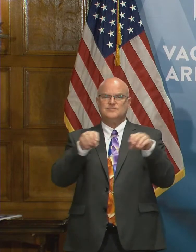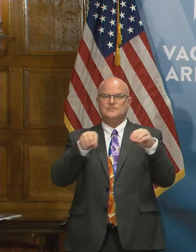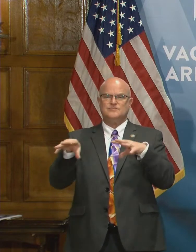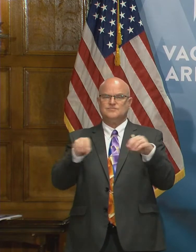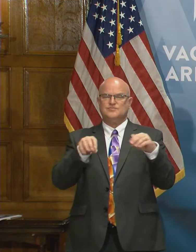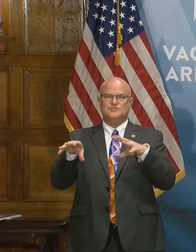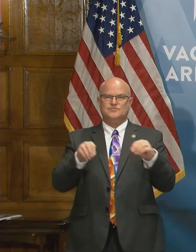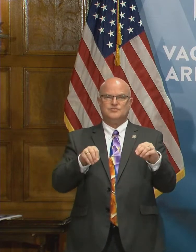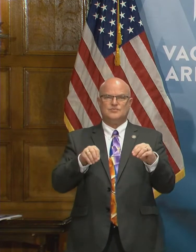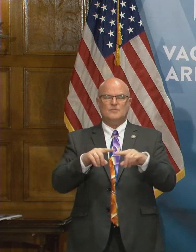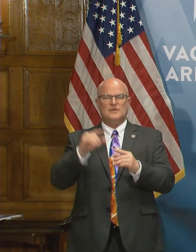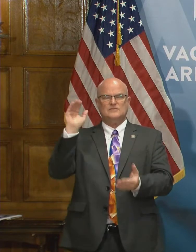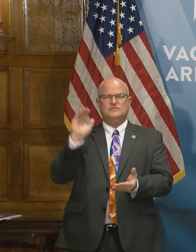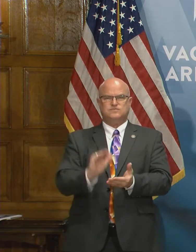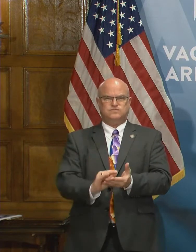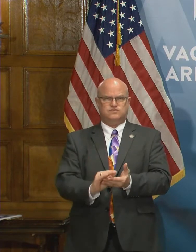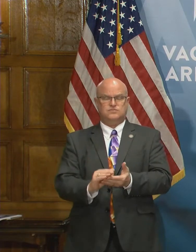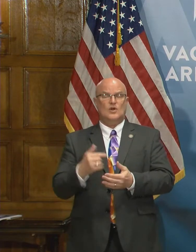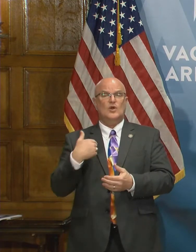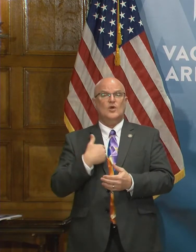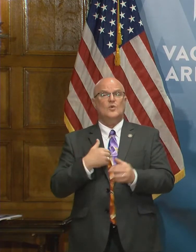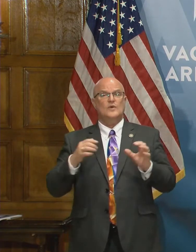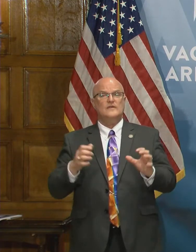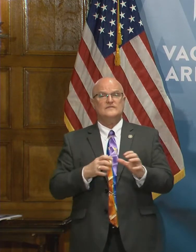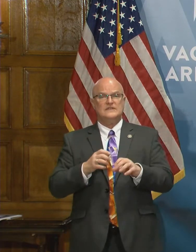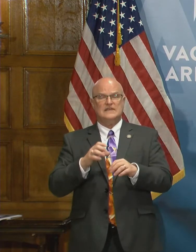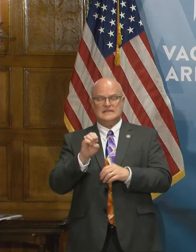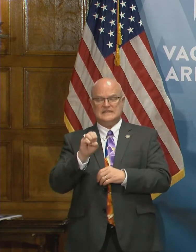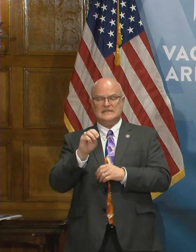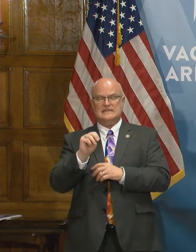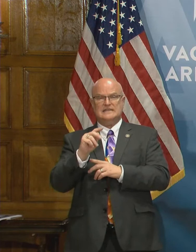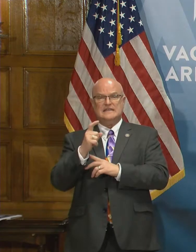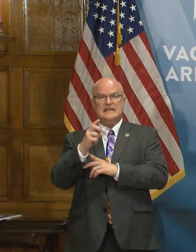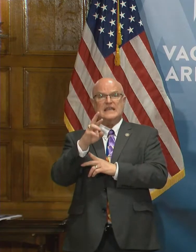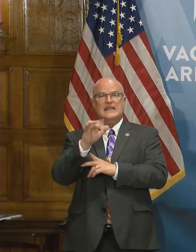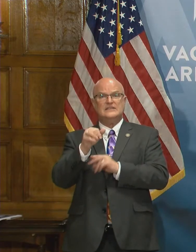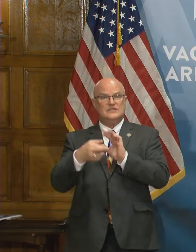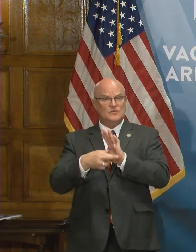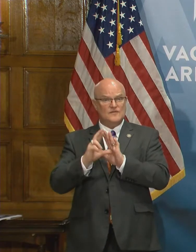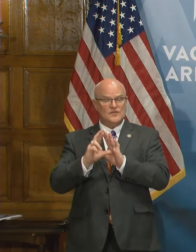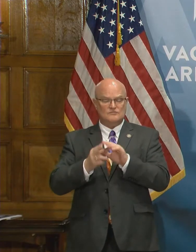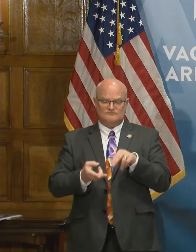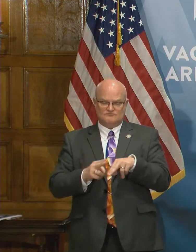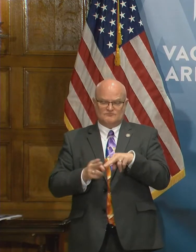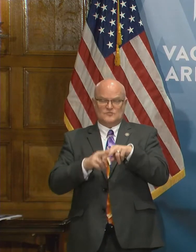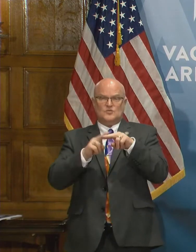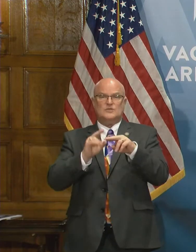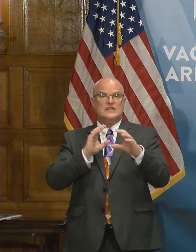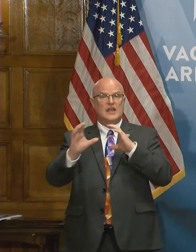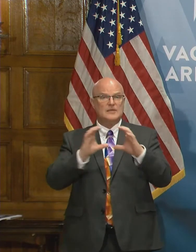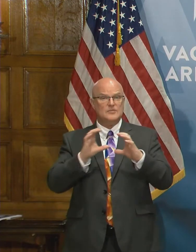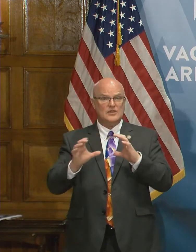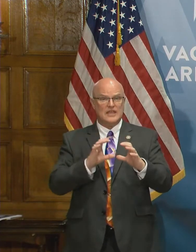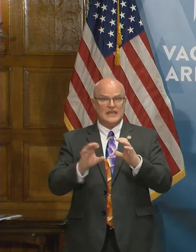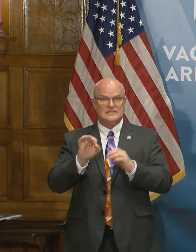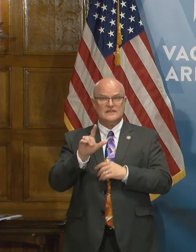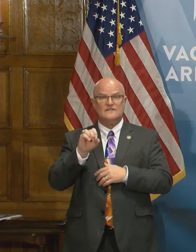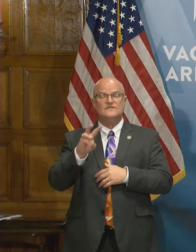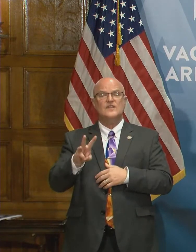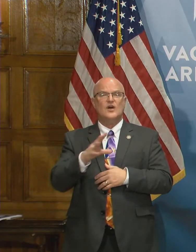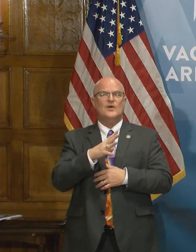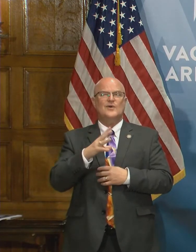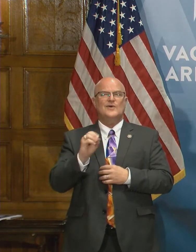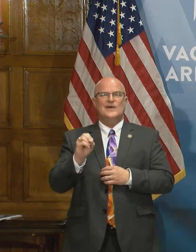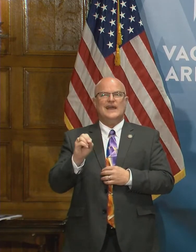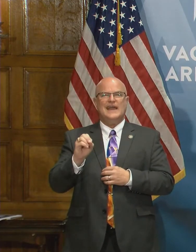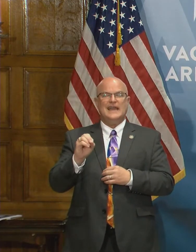but they were minimal. We've done an energy review of that. We've increased our communication flow,